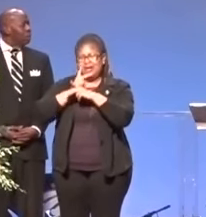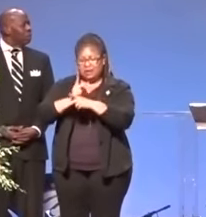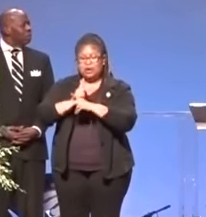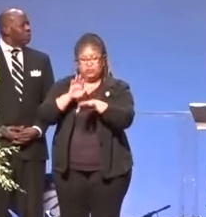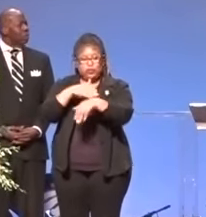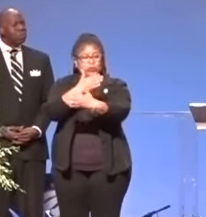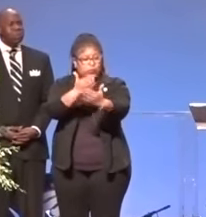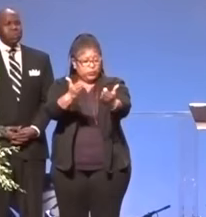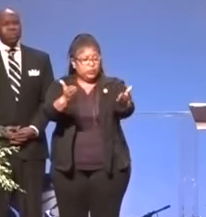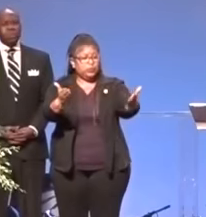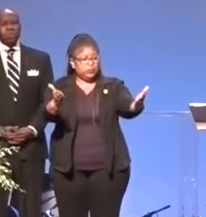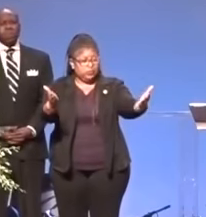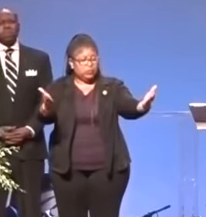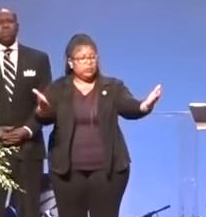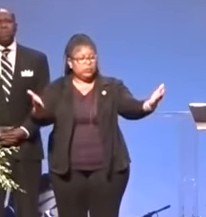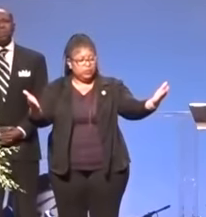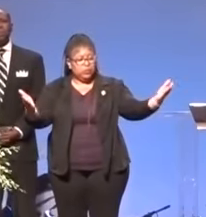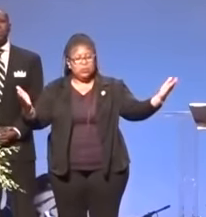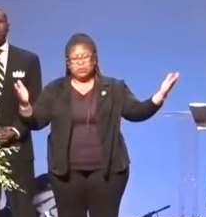take care of you